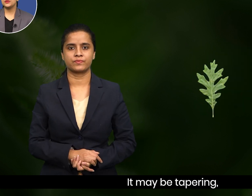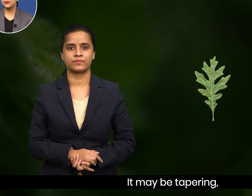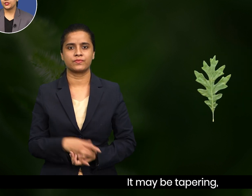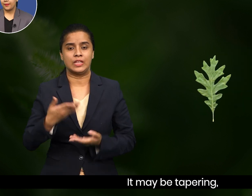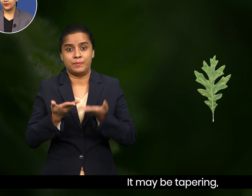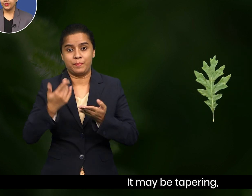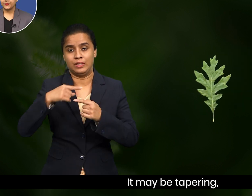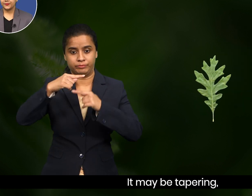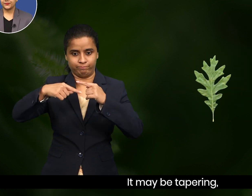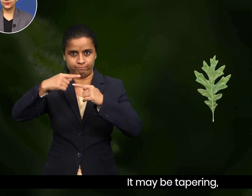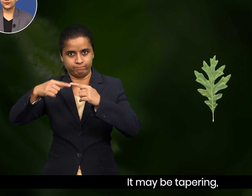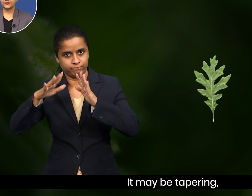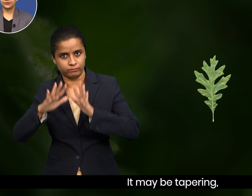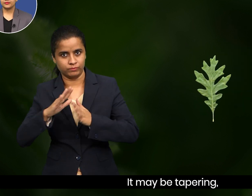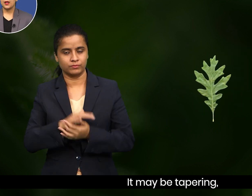It may be tapering,